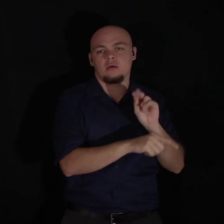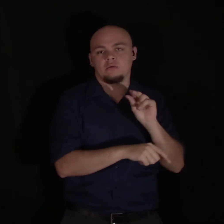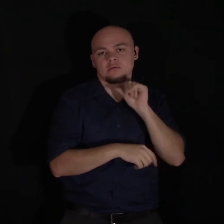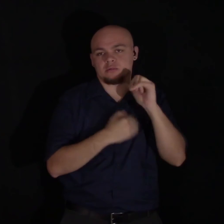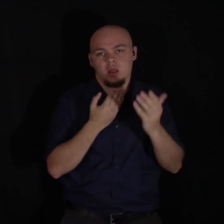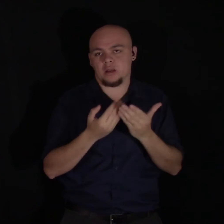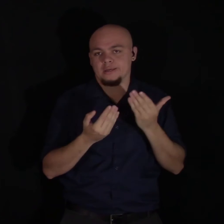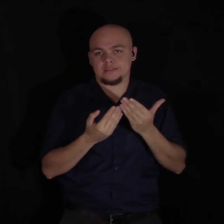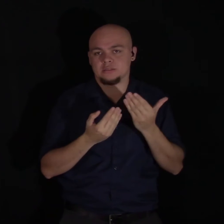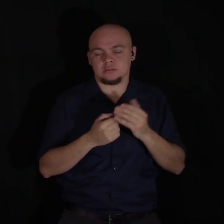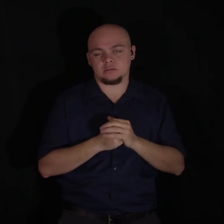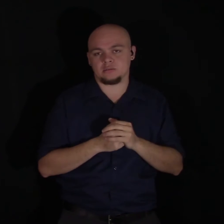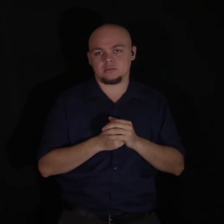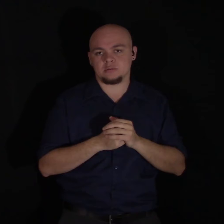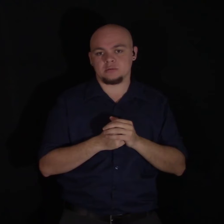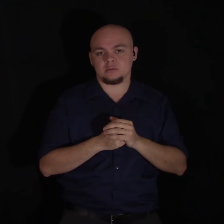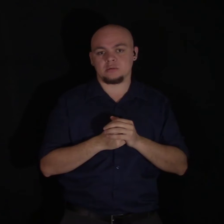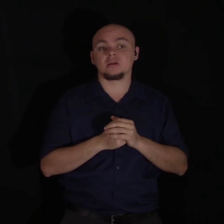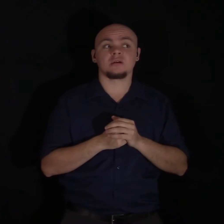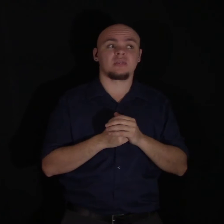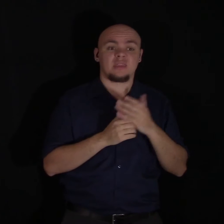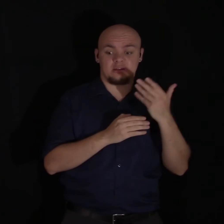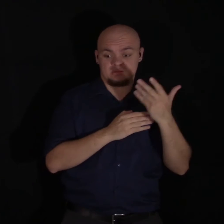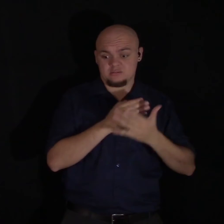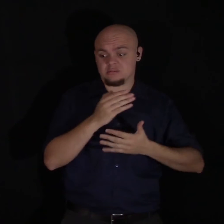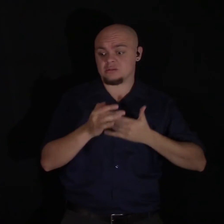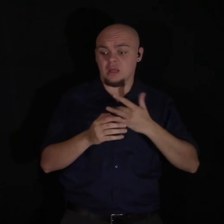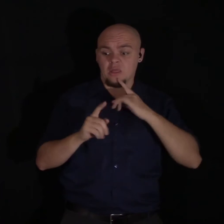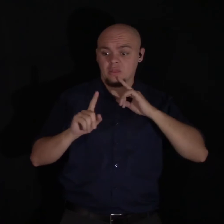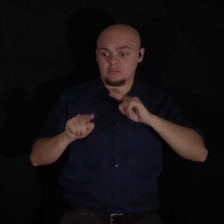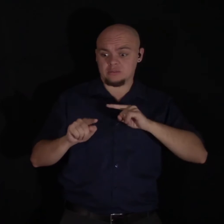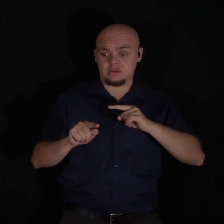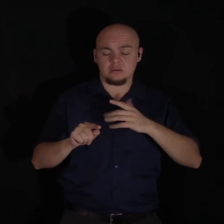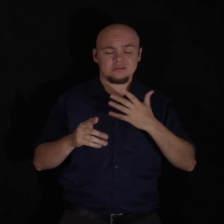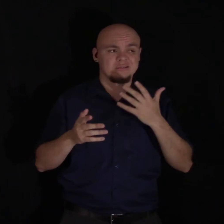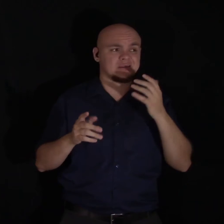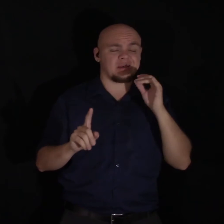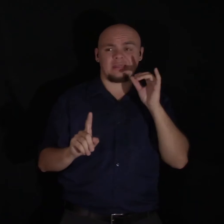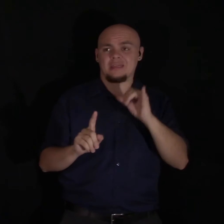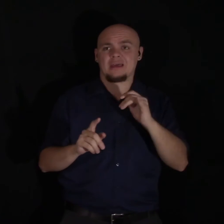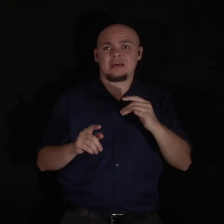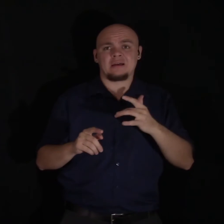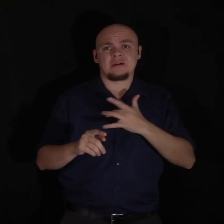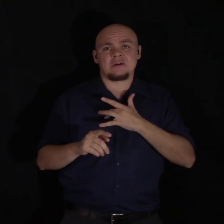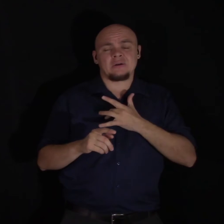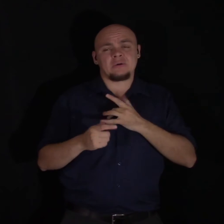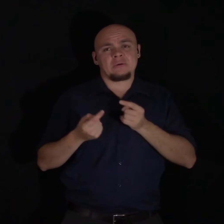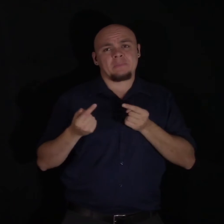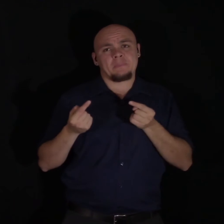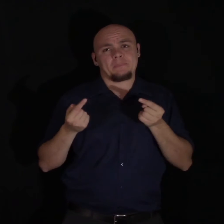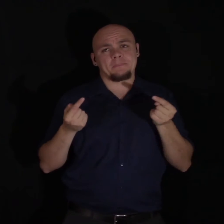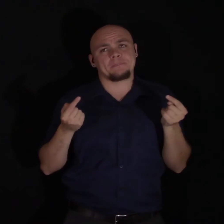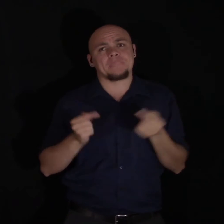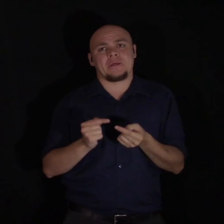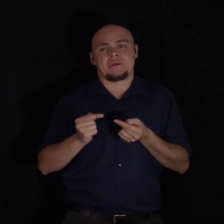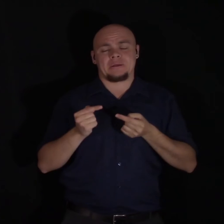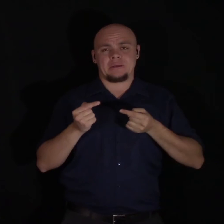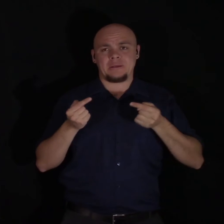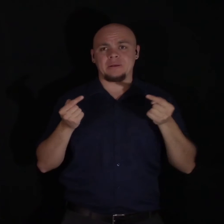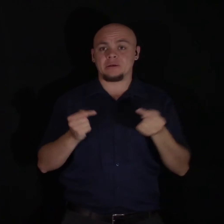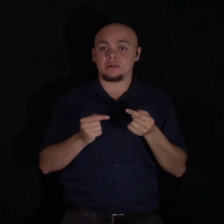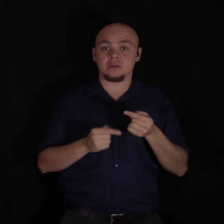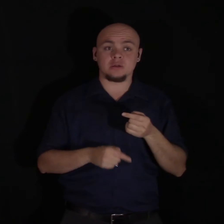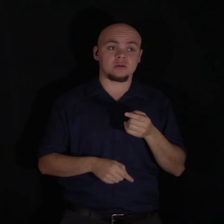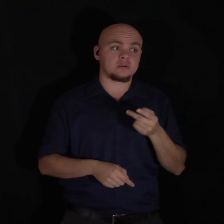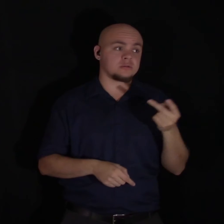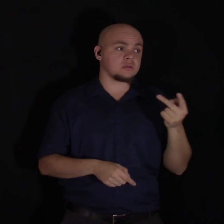to survive the consequences of my epiphany, and that's when the pain stage kicked in. You and Hector